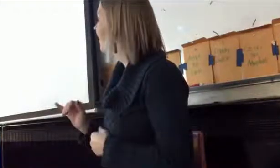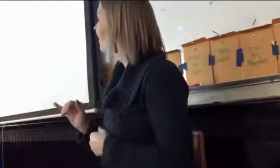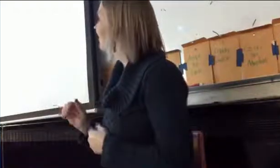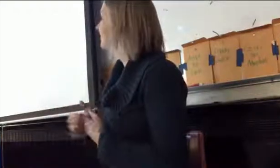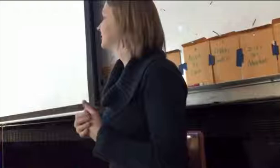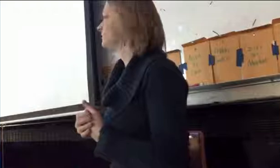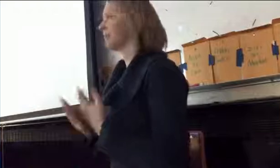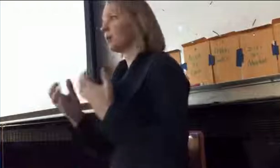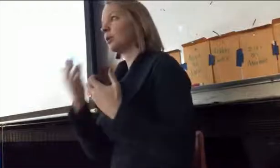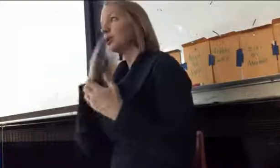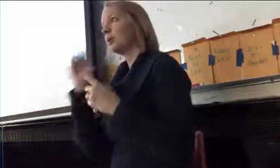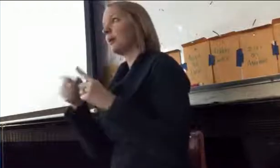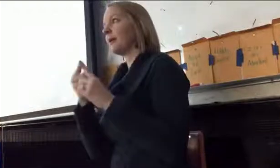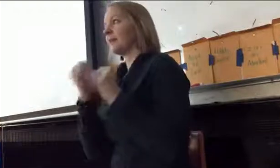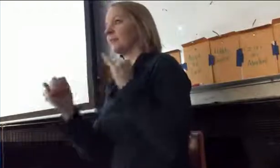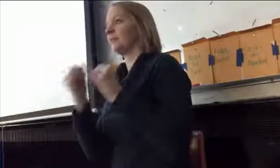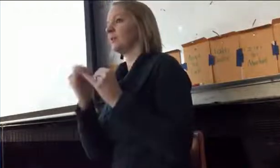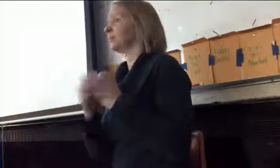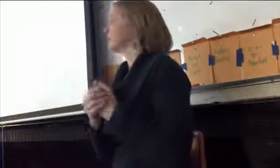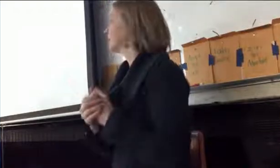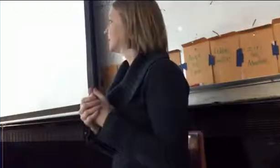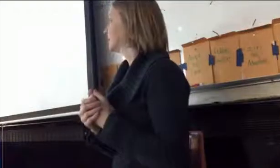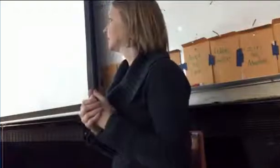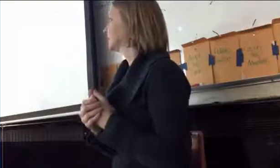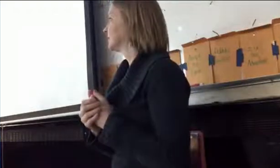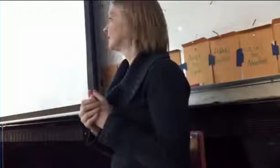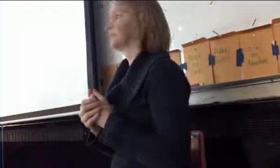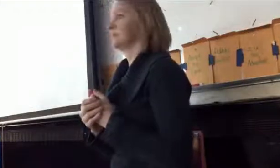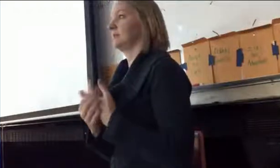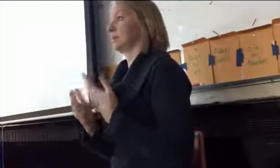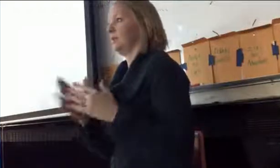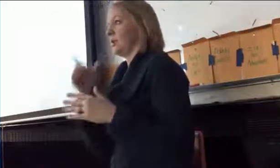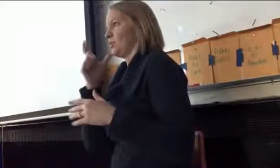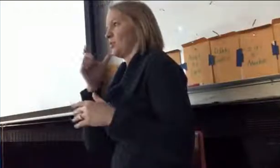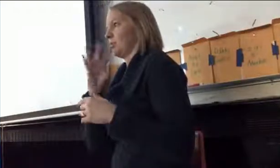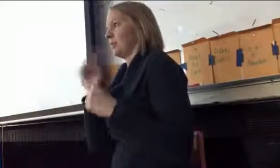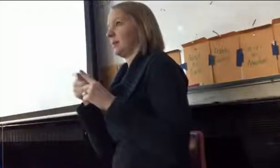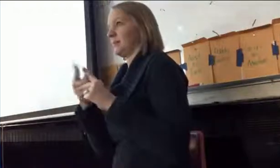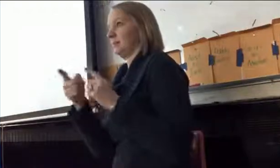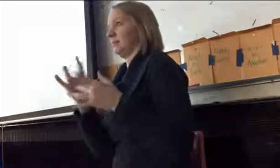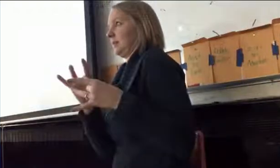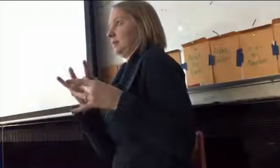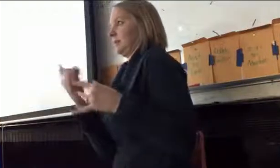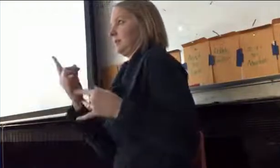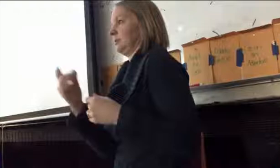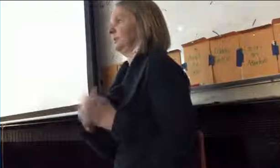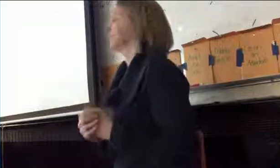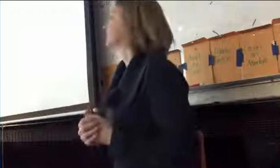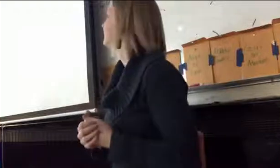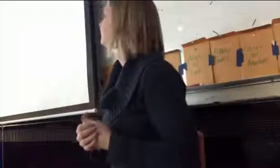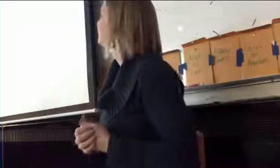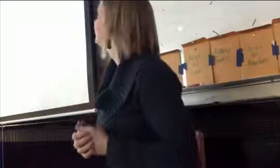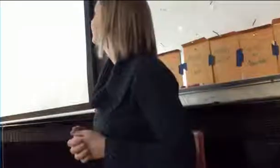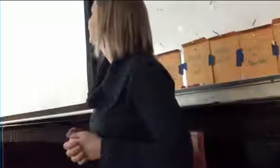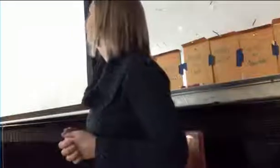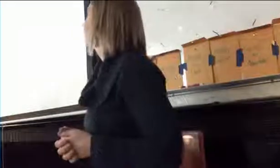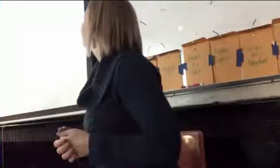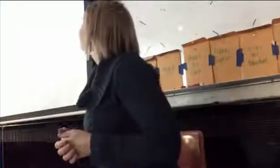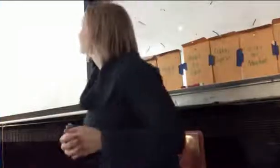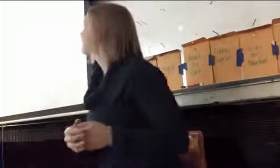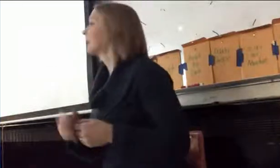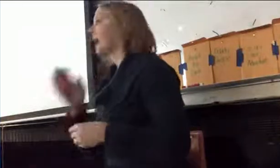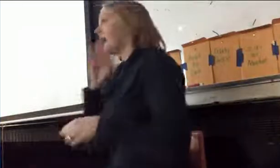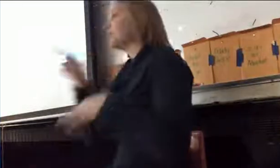He wanted to know about the interview. So it was like about schoolwork. But yeah, that's... Okay, so let me